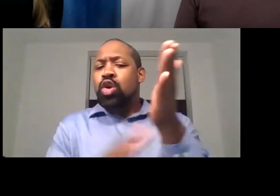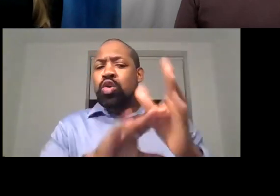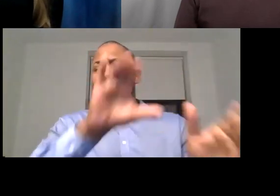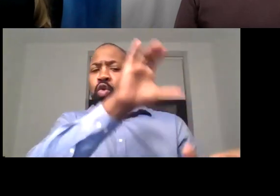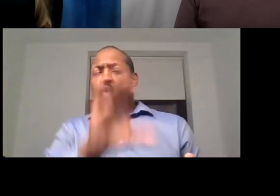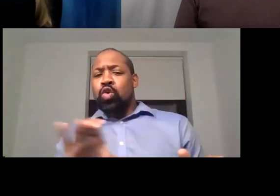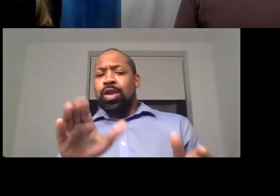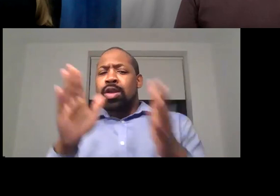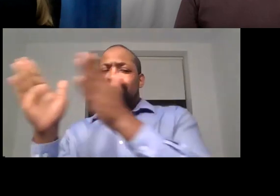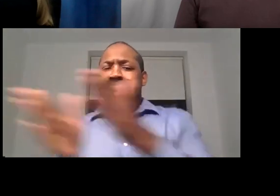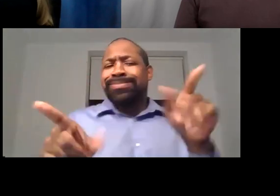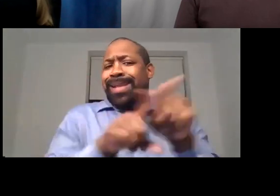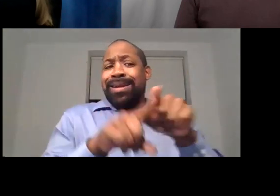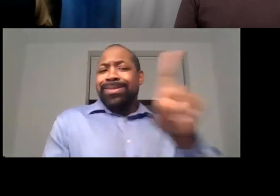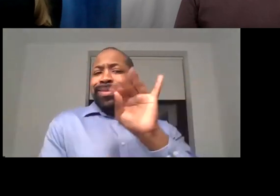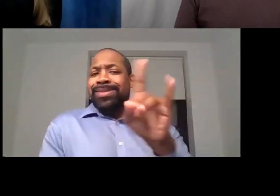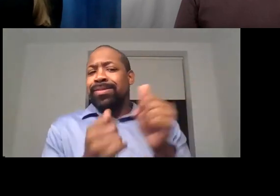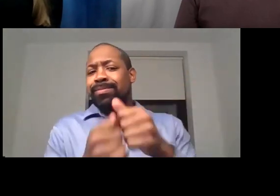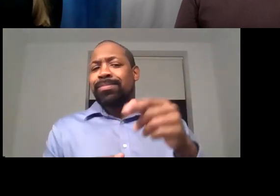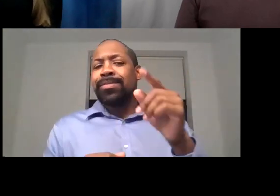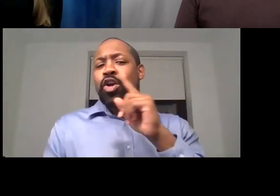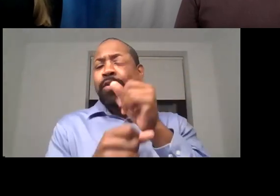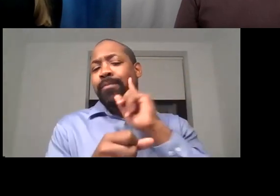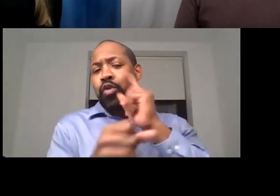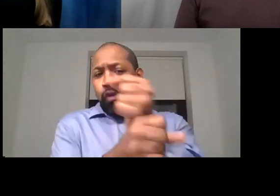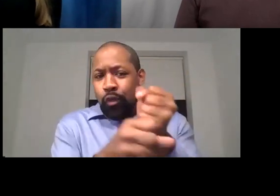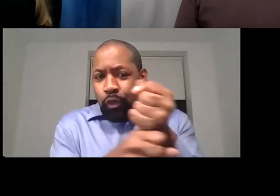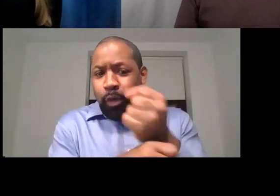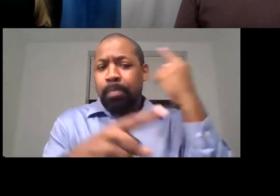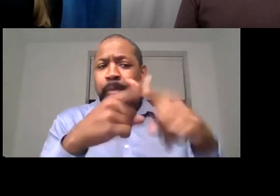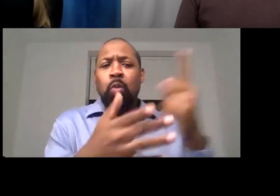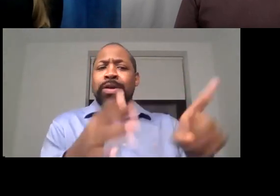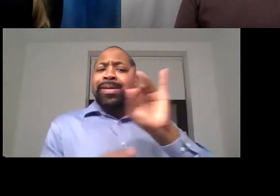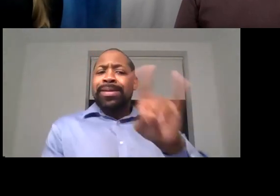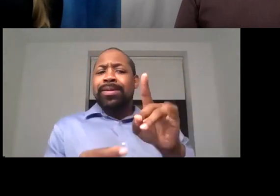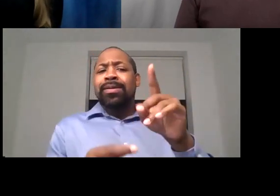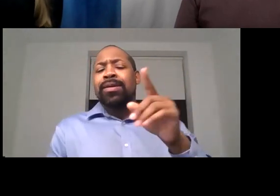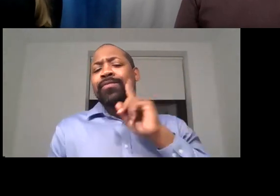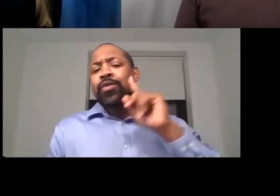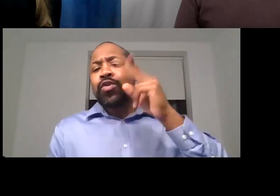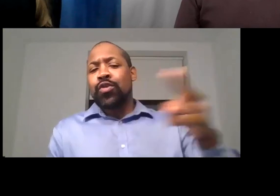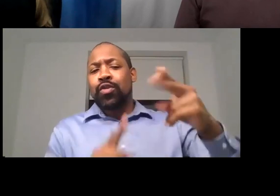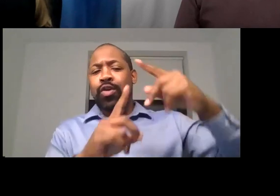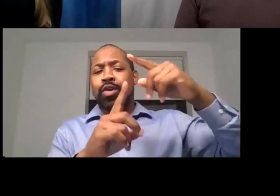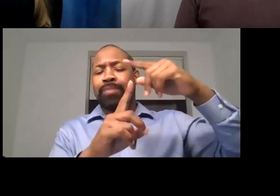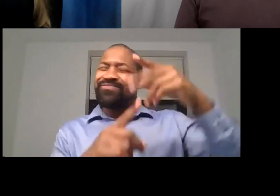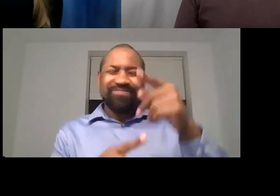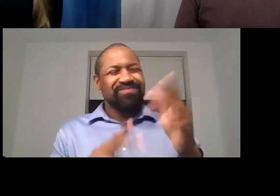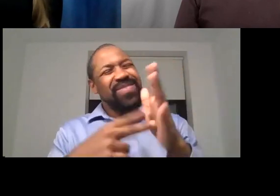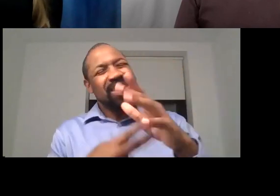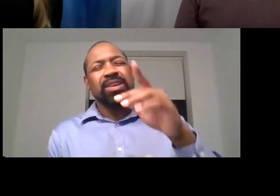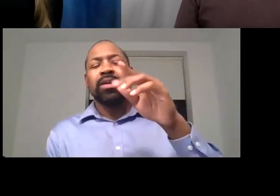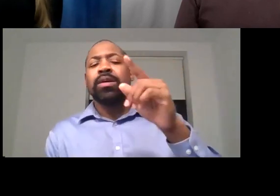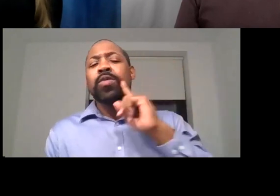Plus also, I know Pam has been working on preparing some things in Zoom as well, doing some coffee